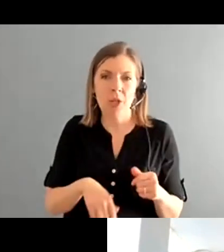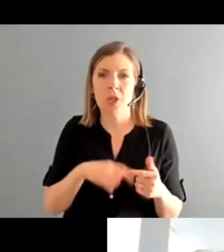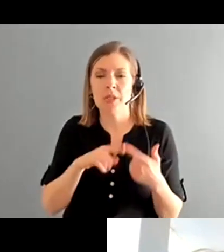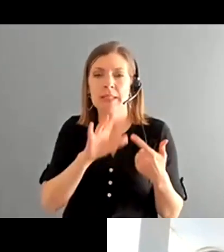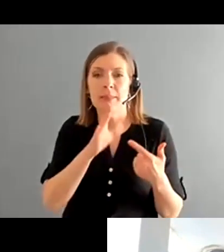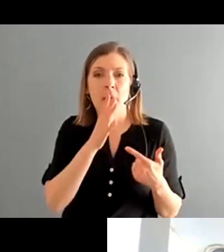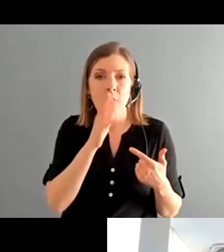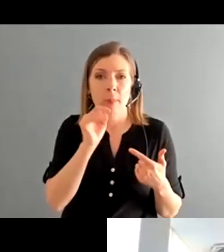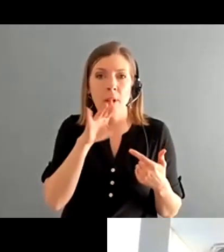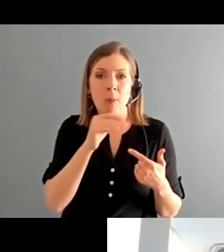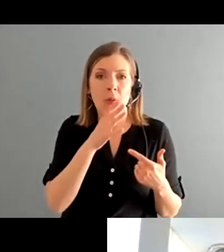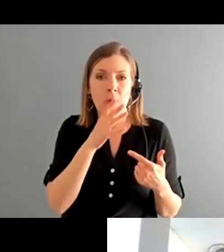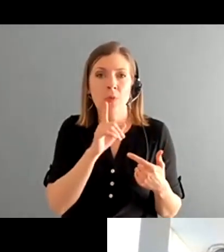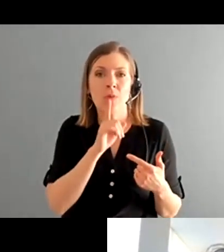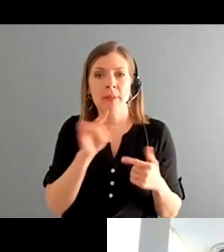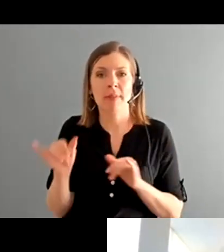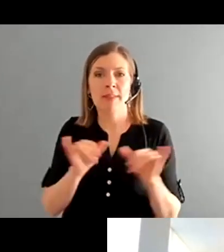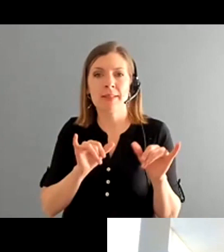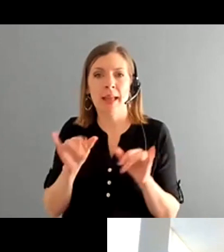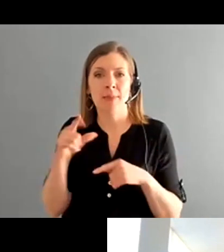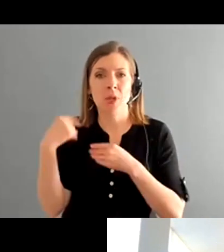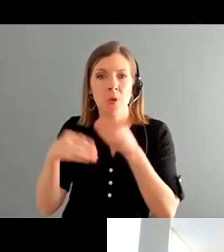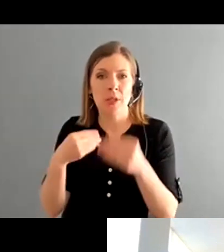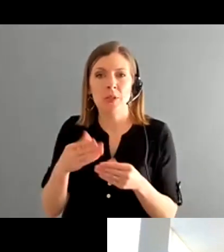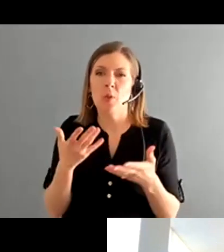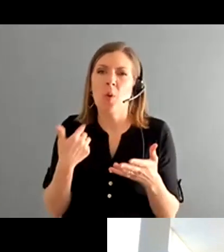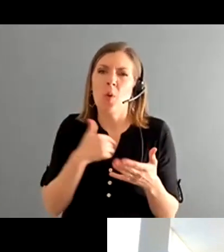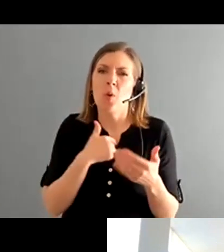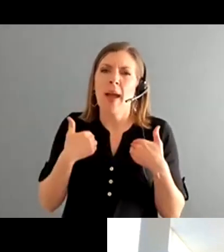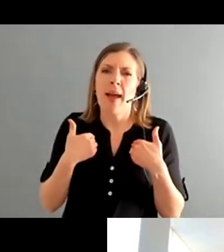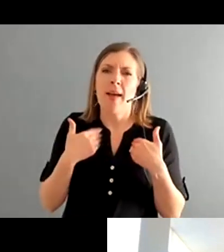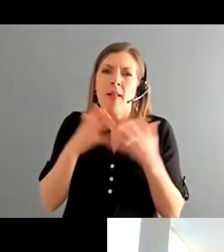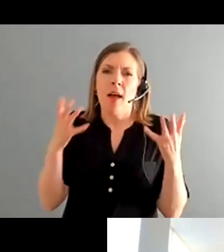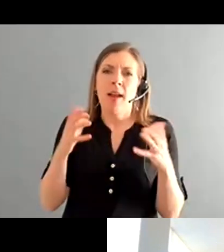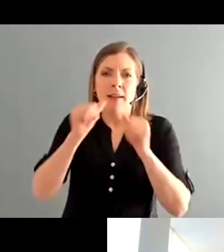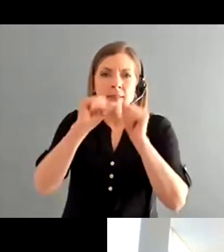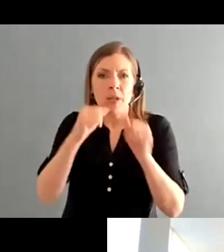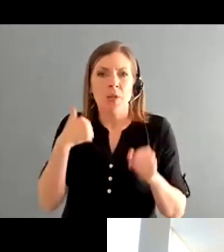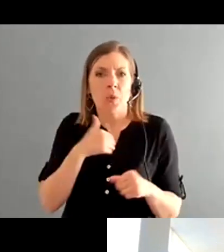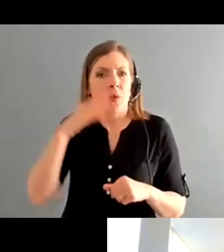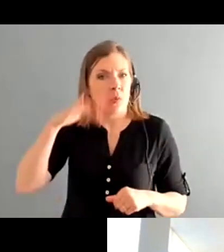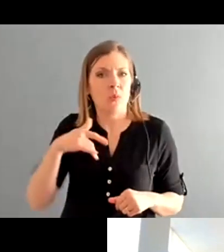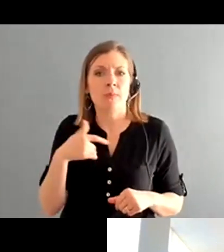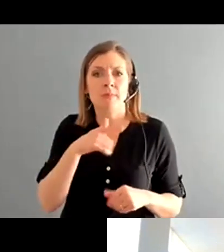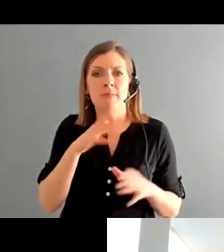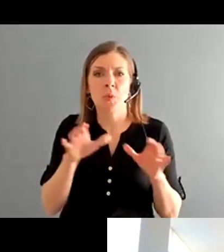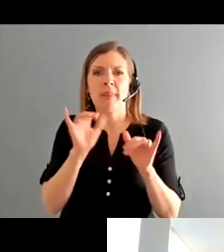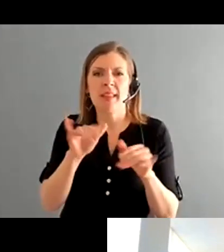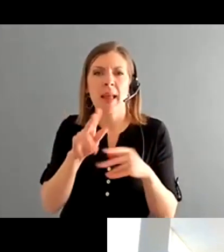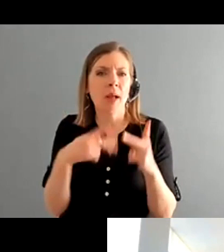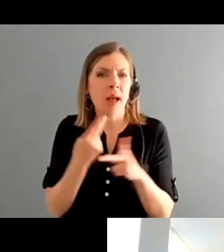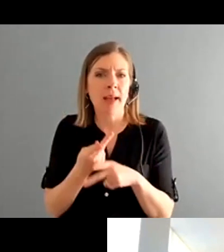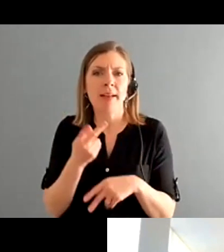mother was of the same generation. So we have a lot of figures that we know of that were doing this same kind